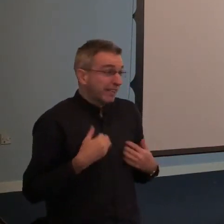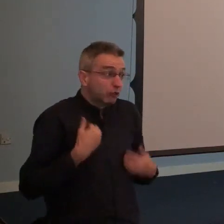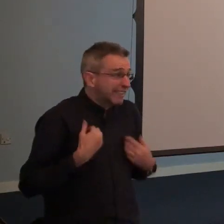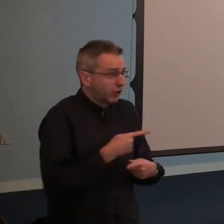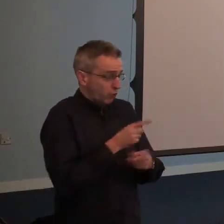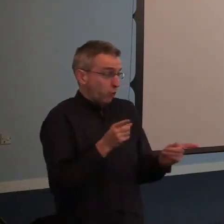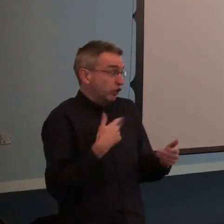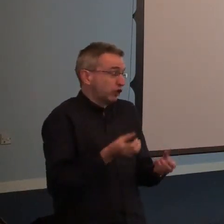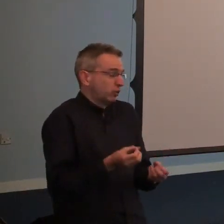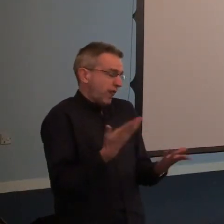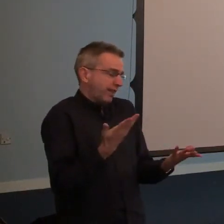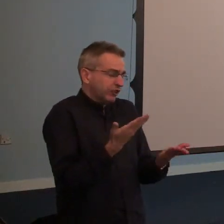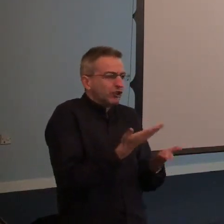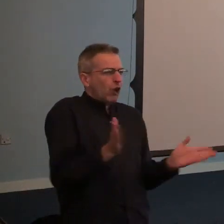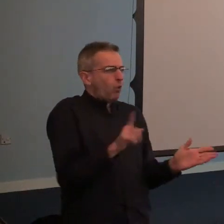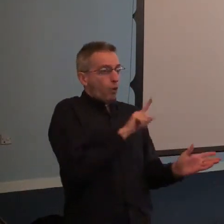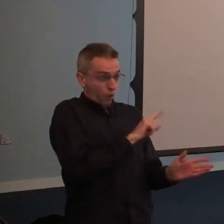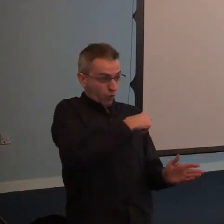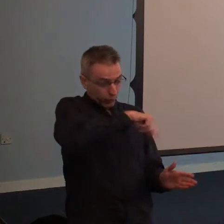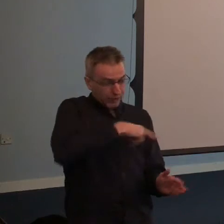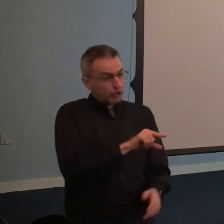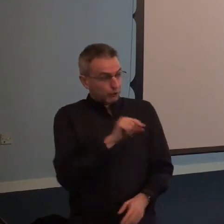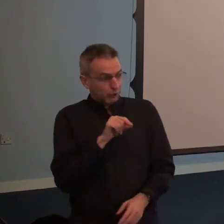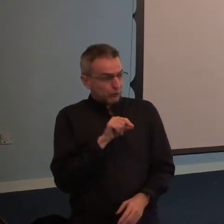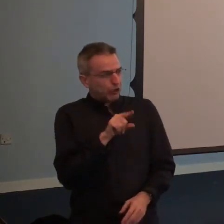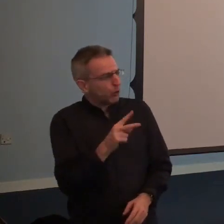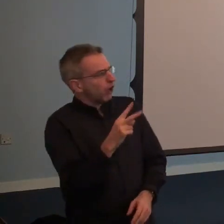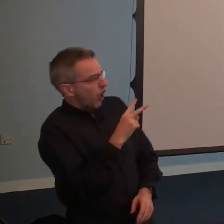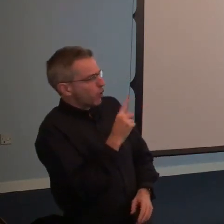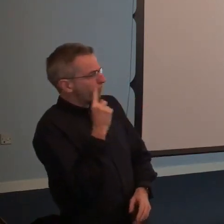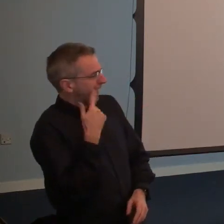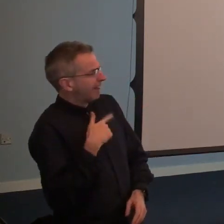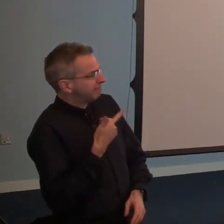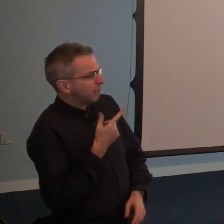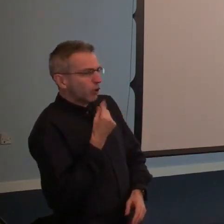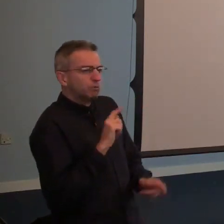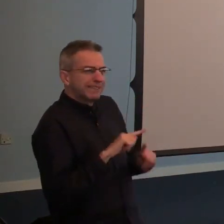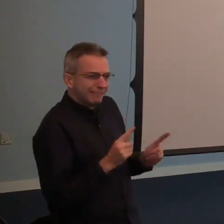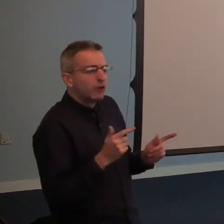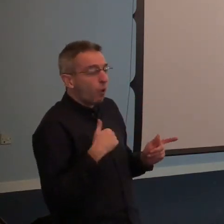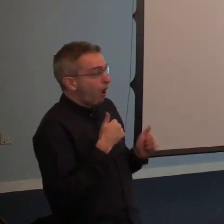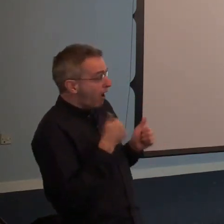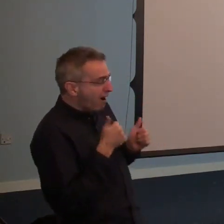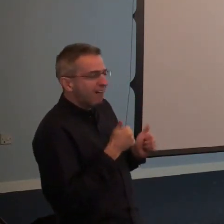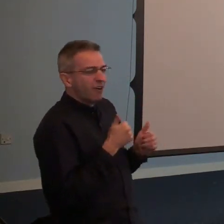positive representation? And it was interesting, it would be interesting to show you and see your response of what we chose to put forward as a